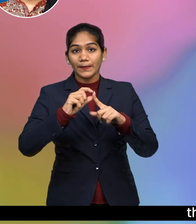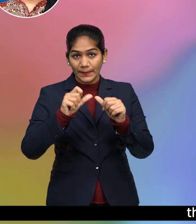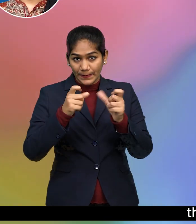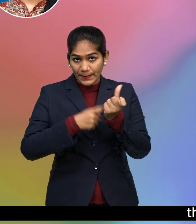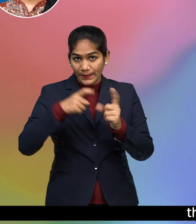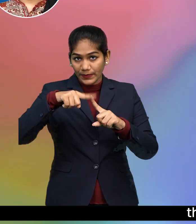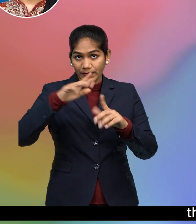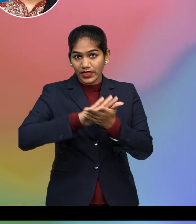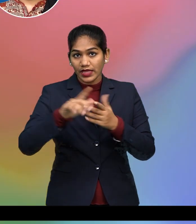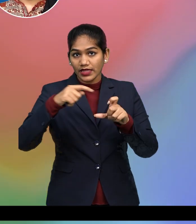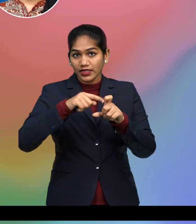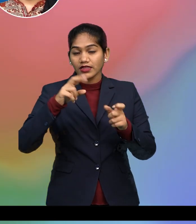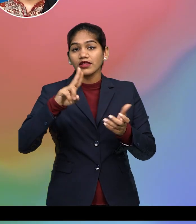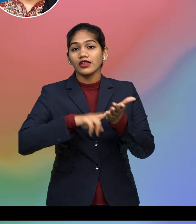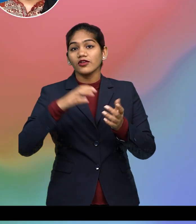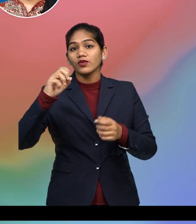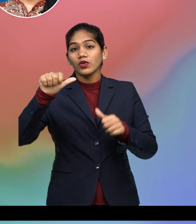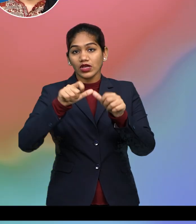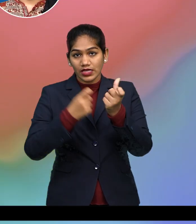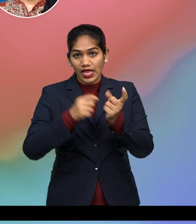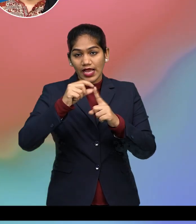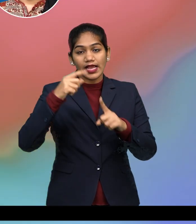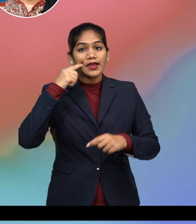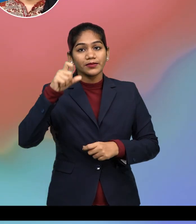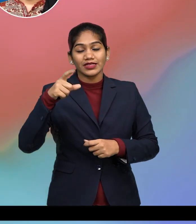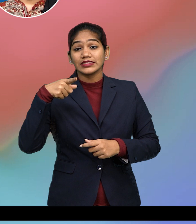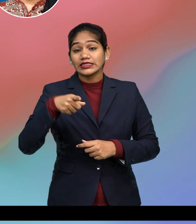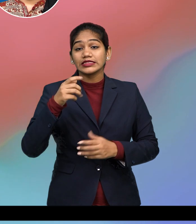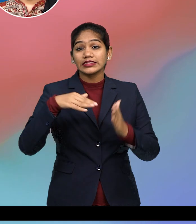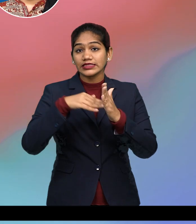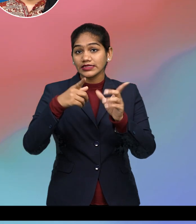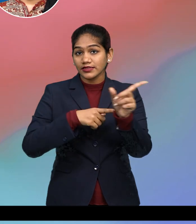the parthenocarpic zygote